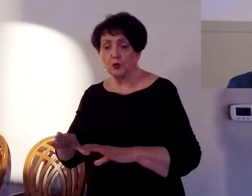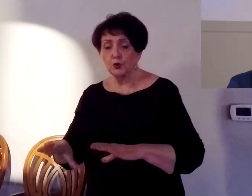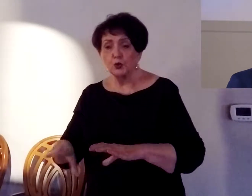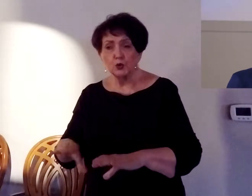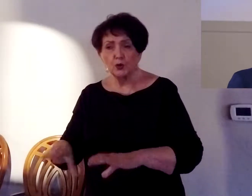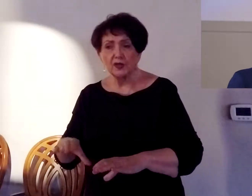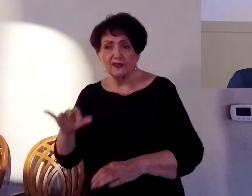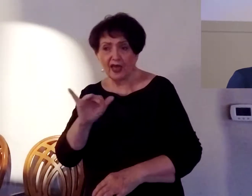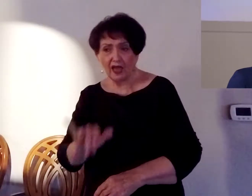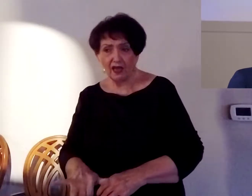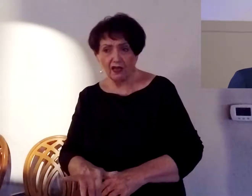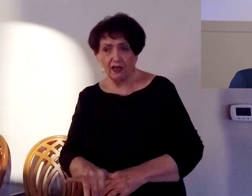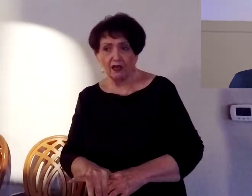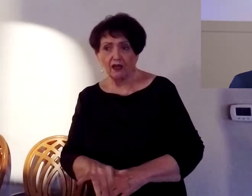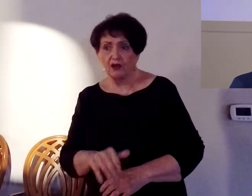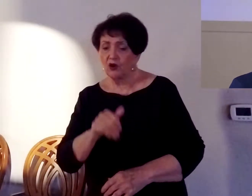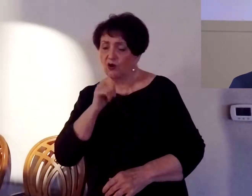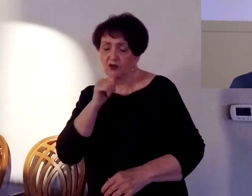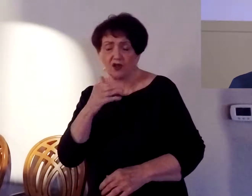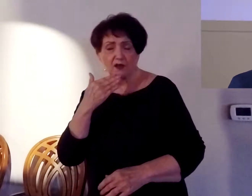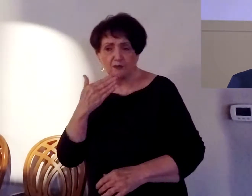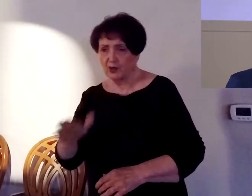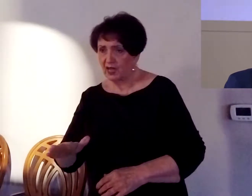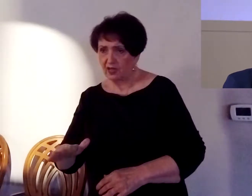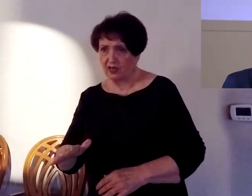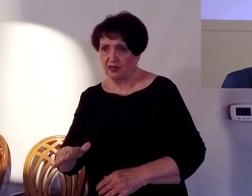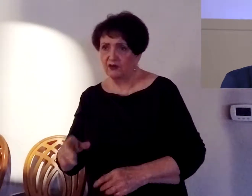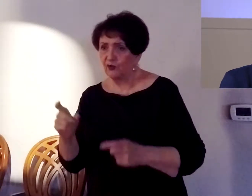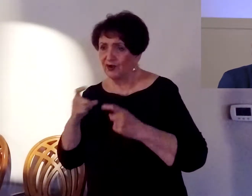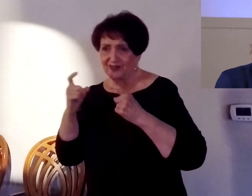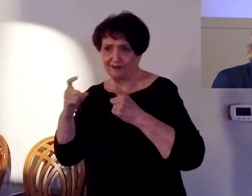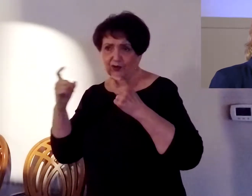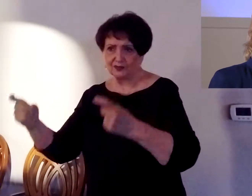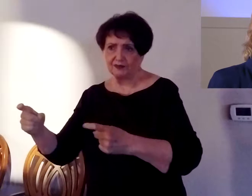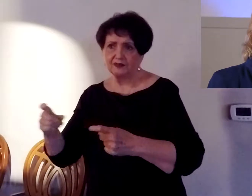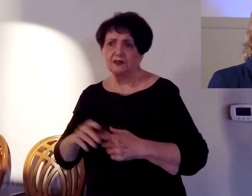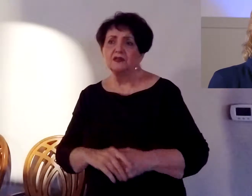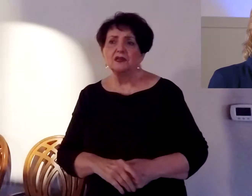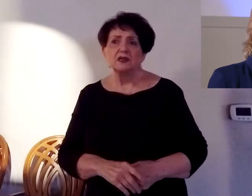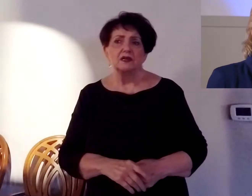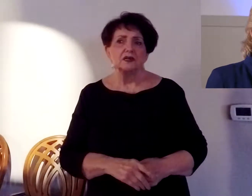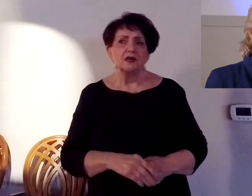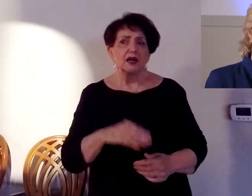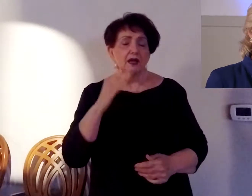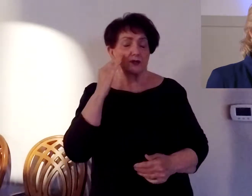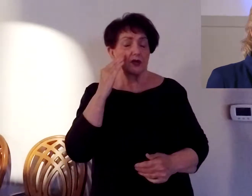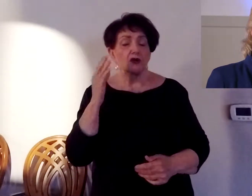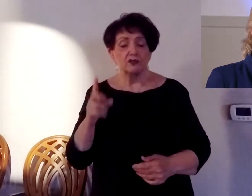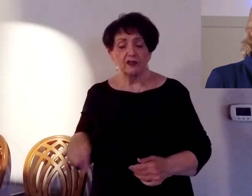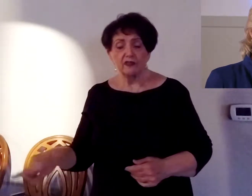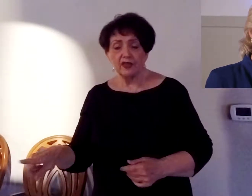acts are neither inherently bad nor inherently evil. I know that they are